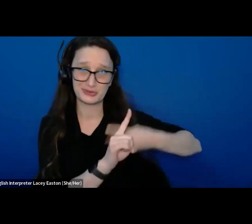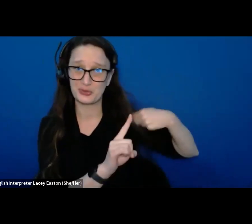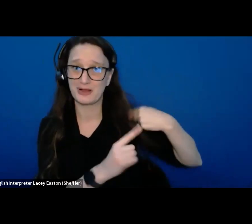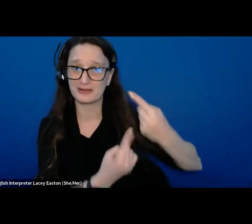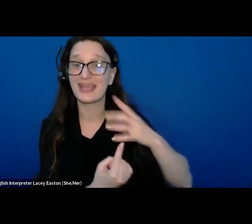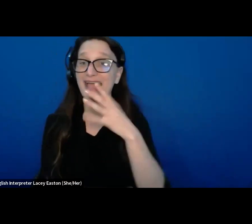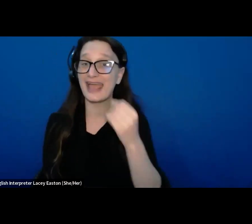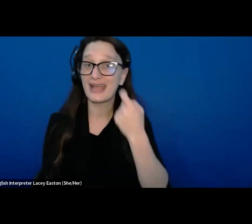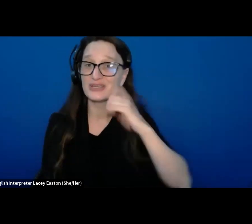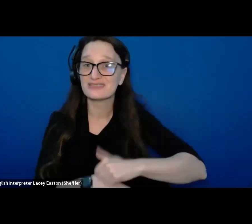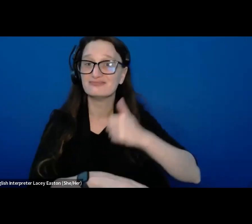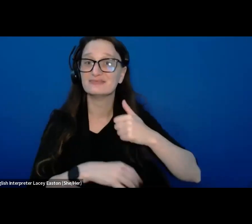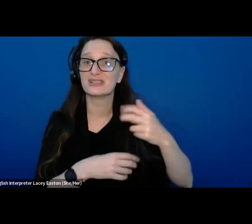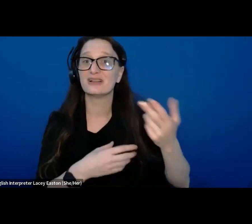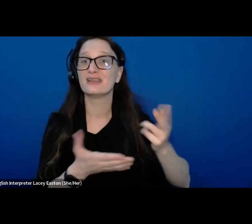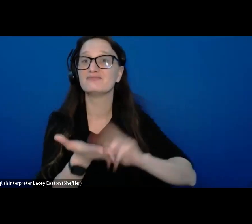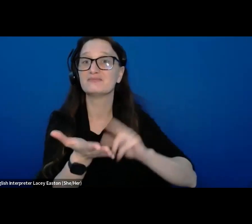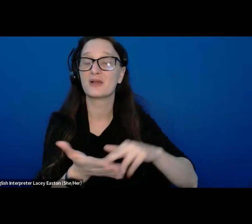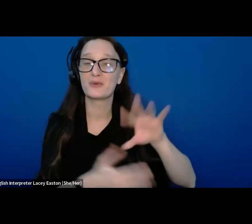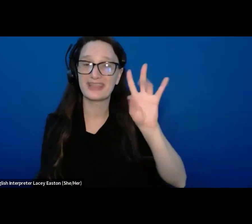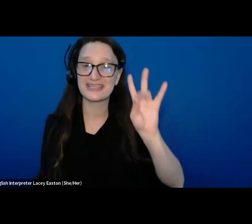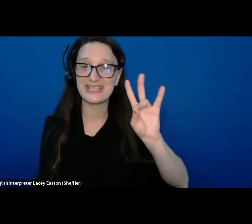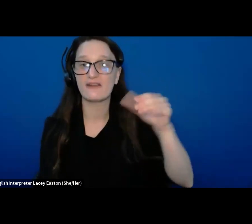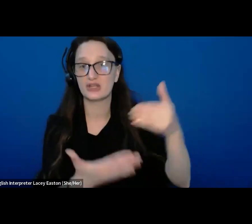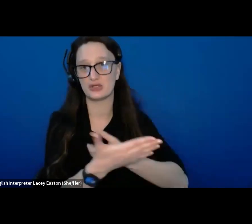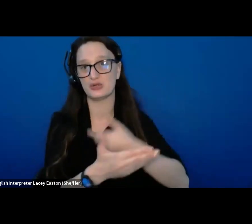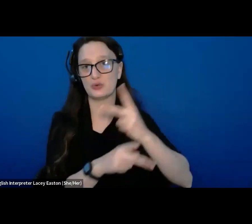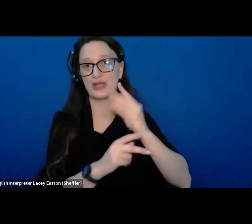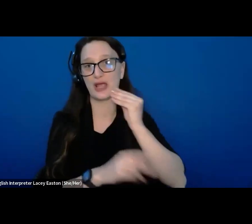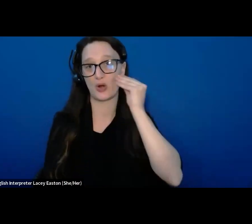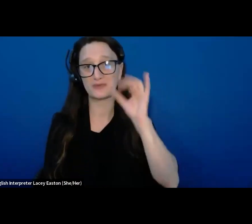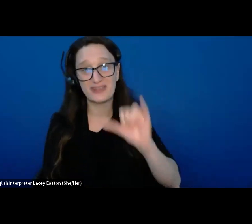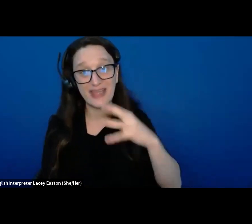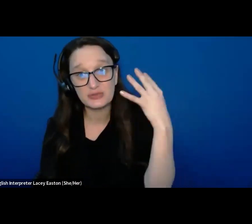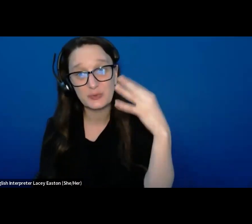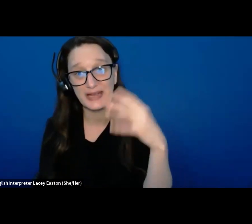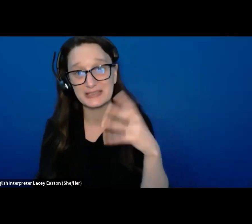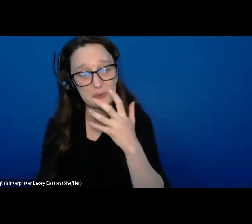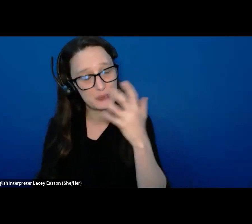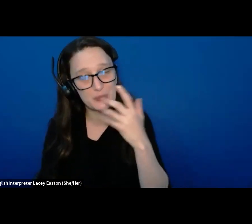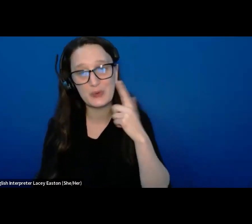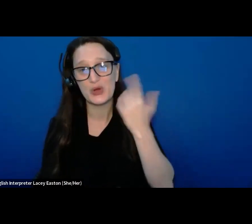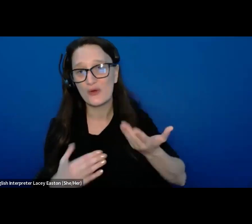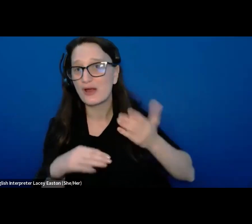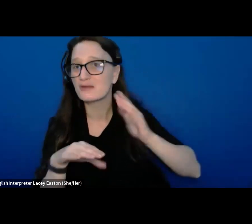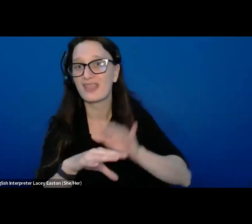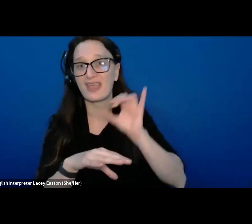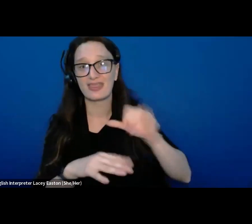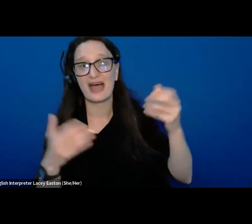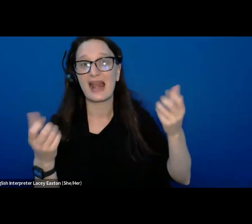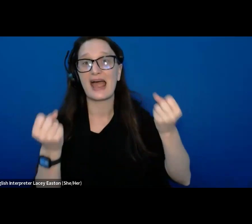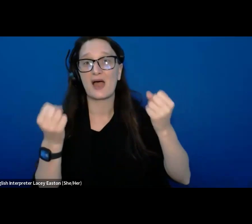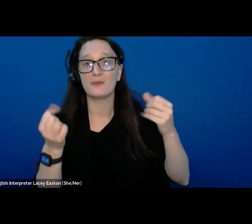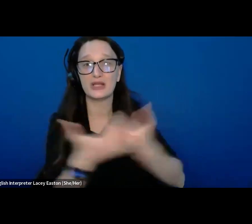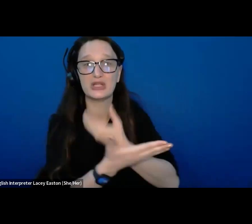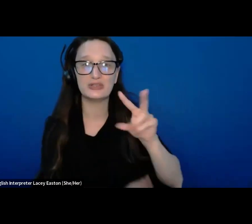were vendored during that period of time too. That is crazy. Like, to be able to have that amount of new vendors come in during that